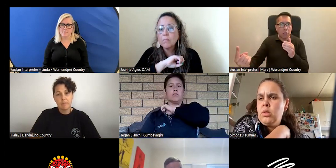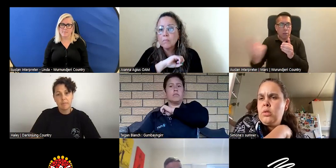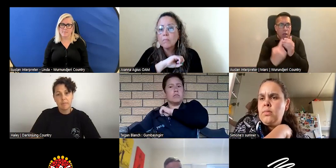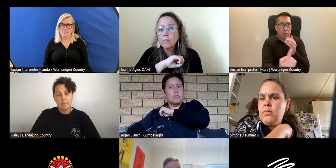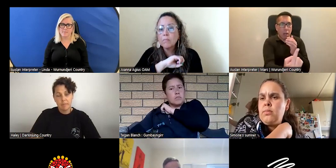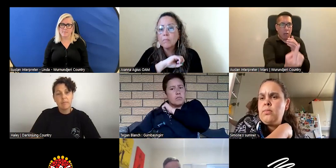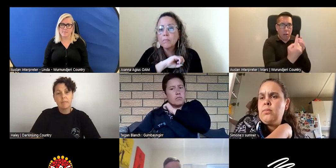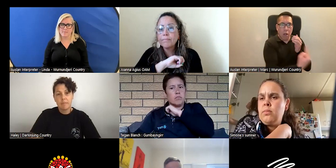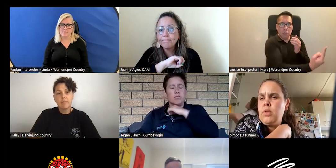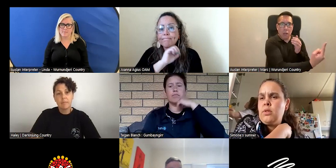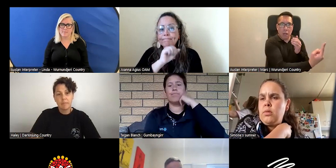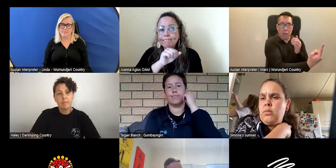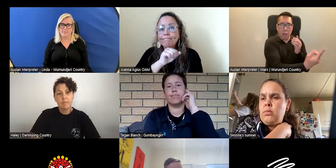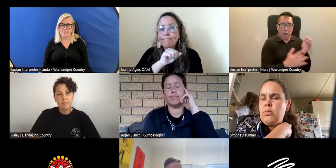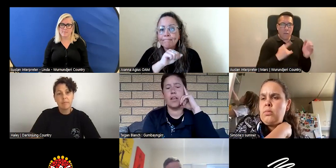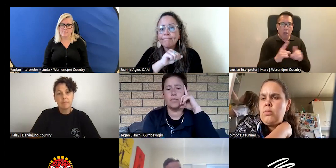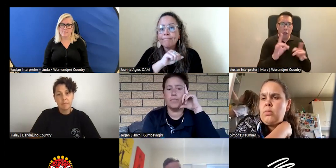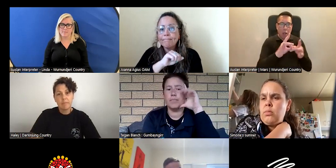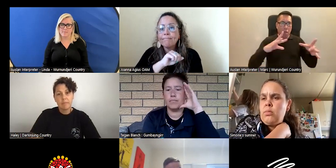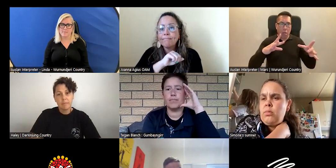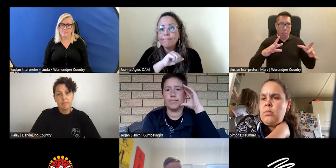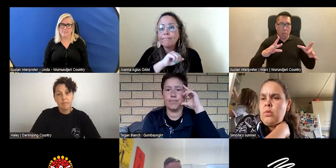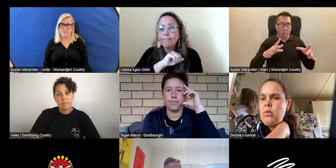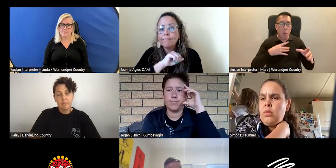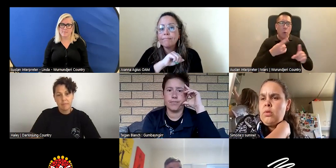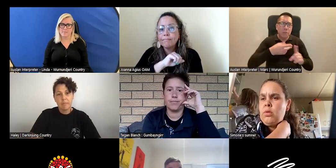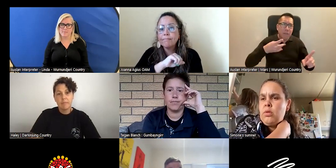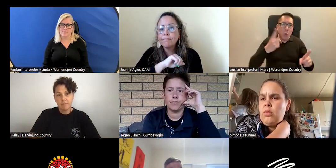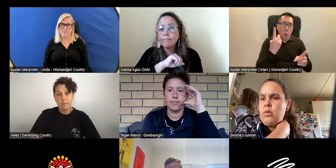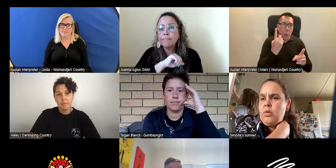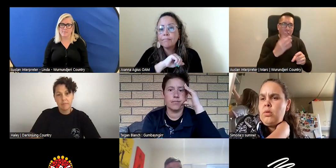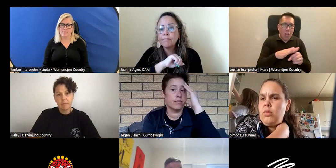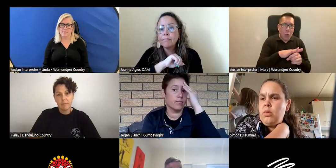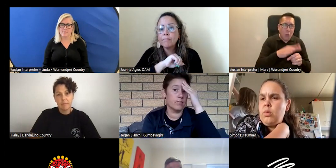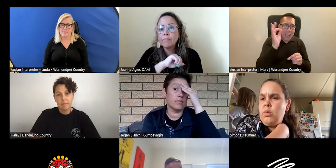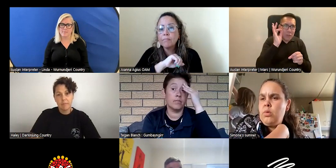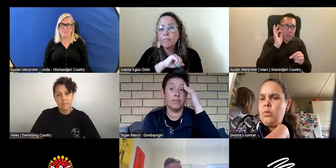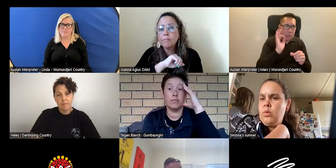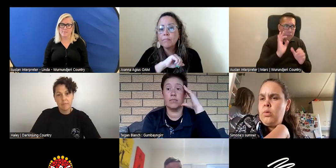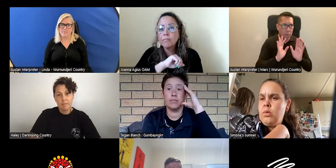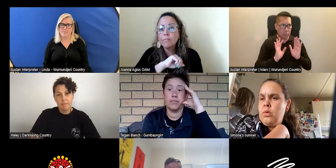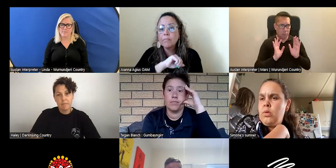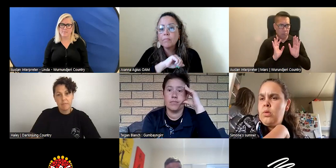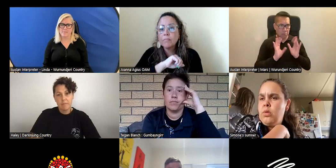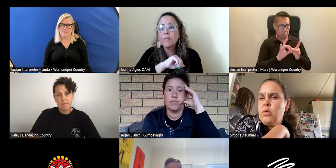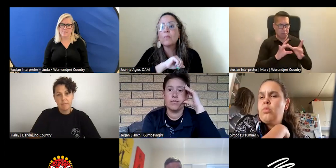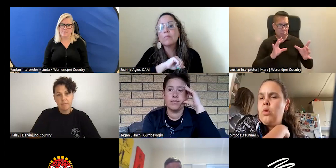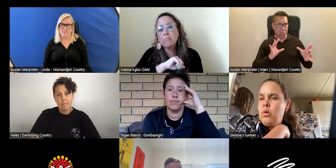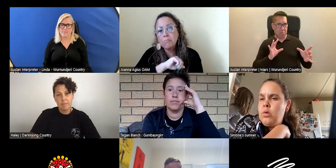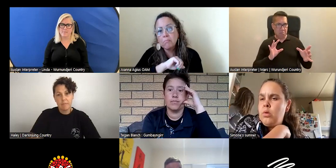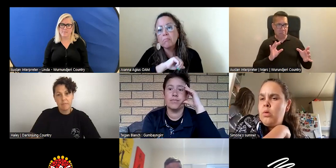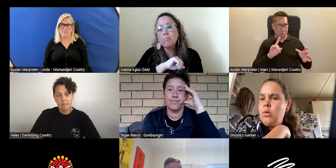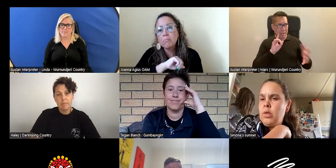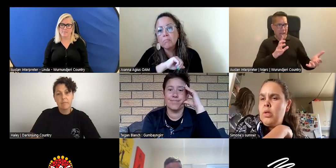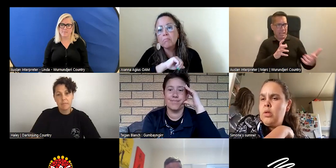and disconnected, particularly from all local councils. You know, they can't engage at local level. They can't put together